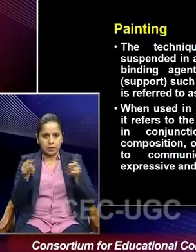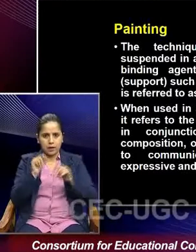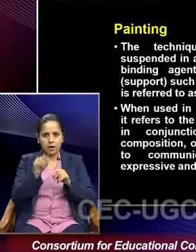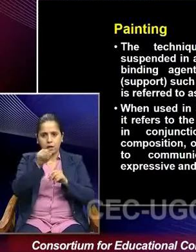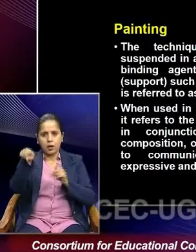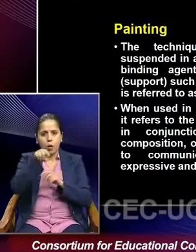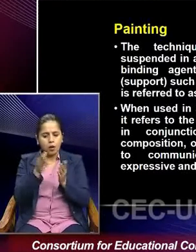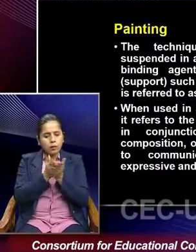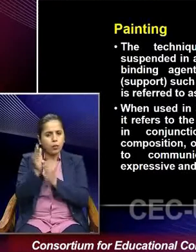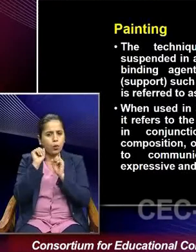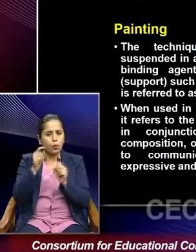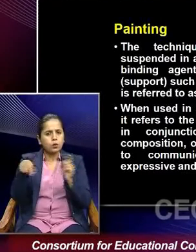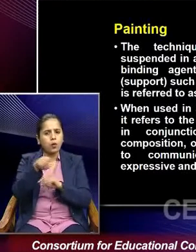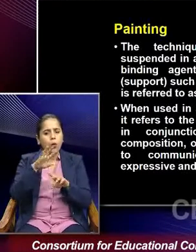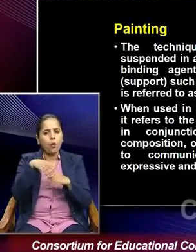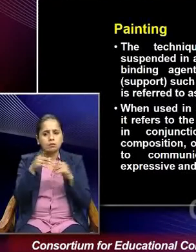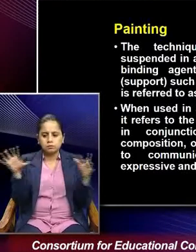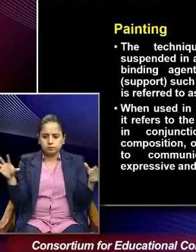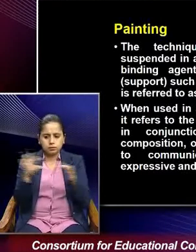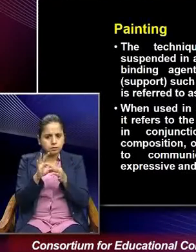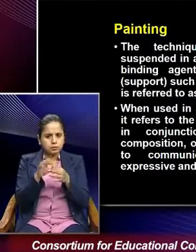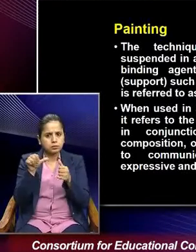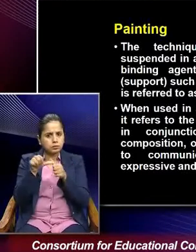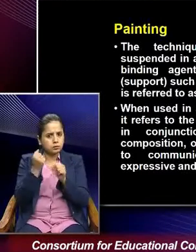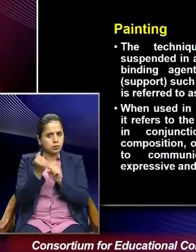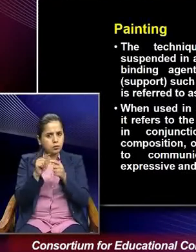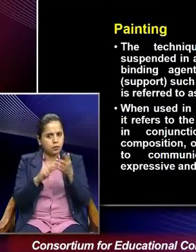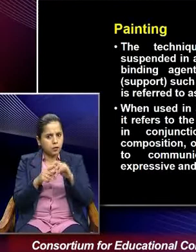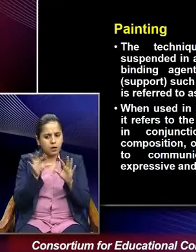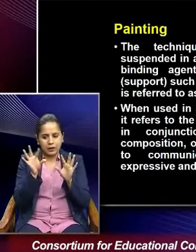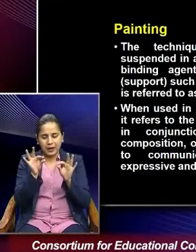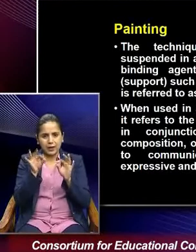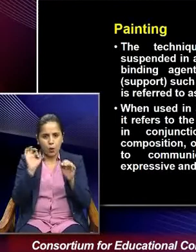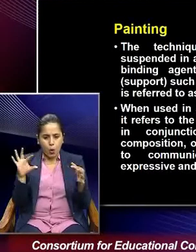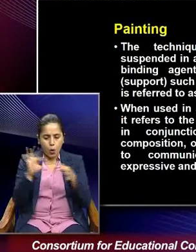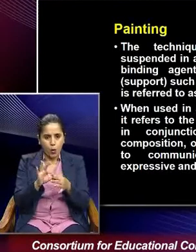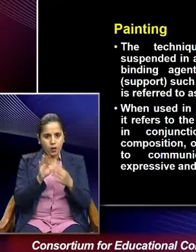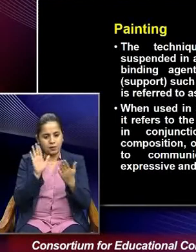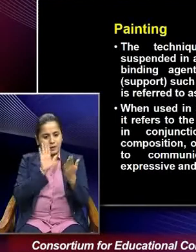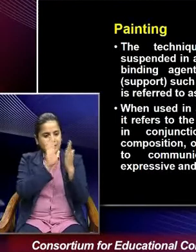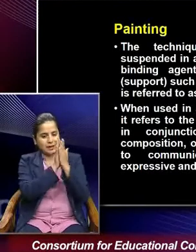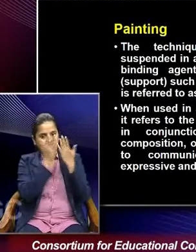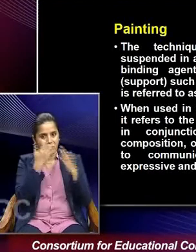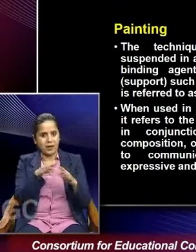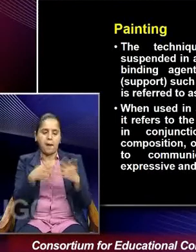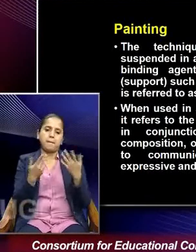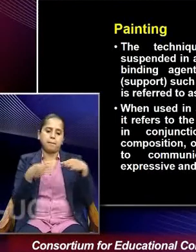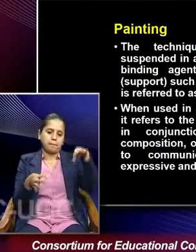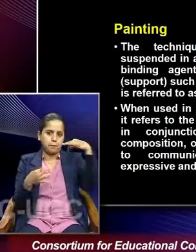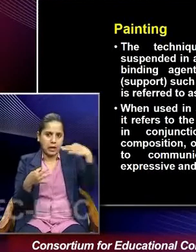a medium and a binding agent or a glue to a surface, for example, a paper